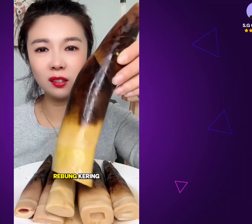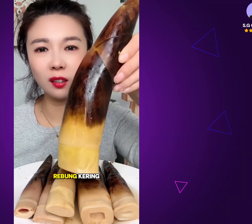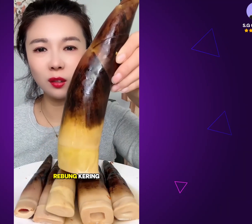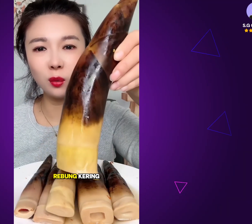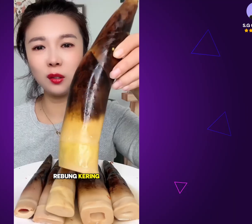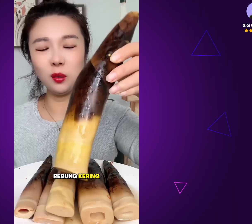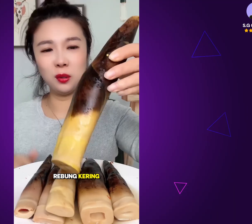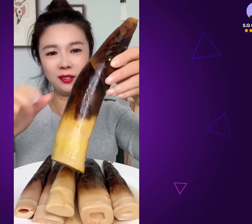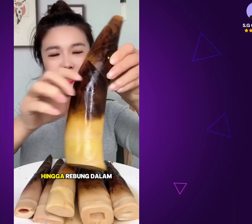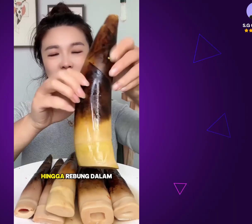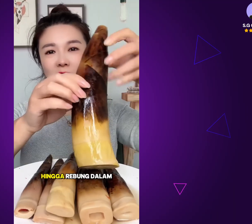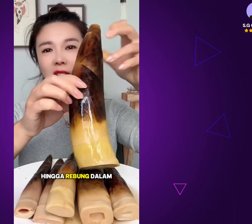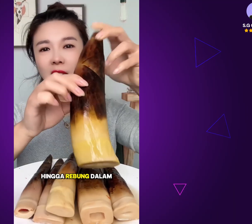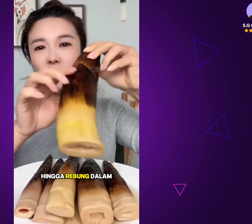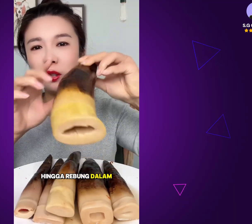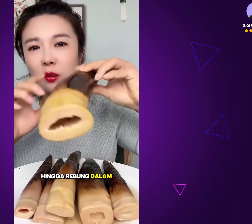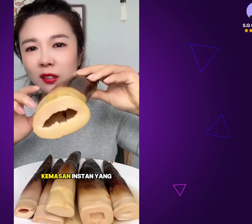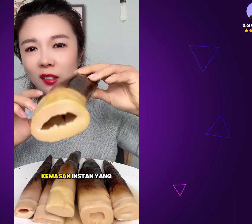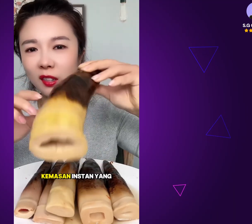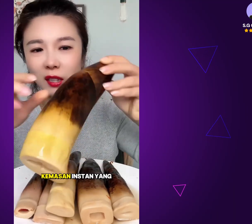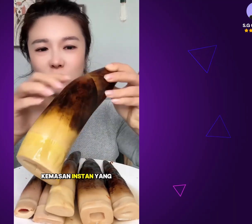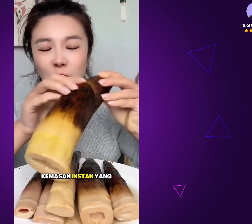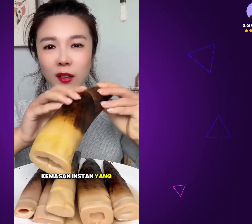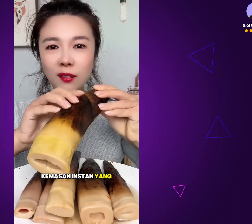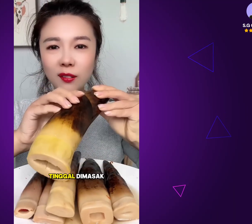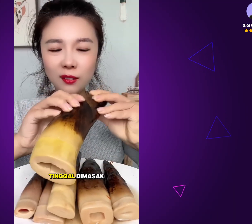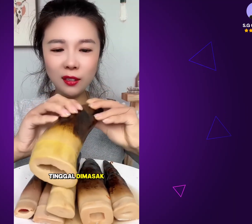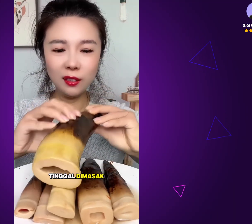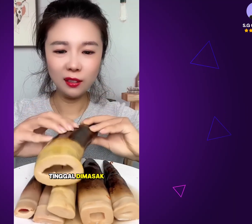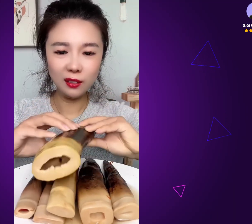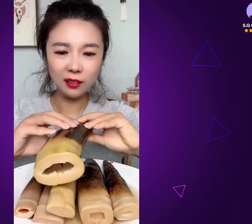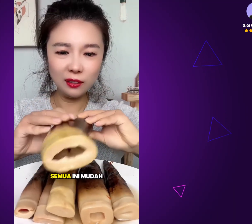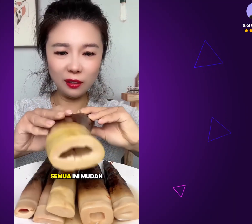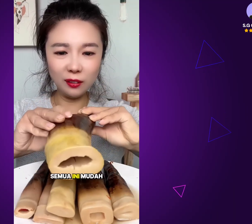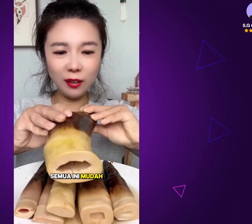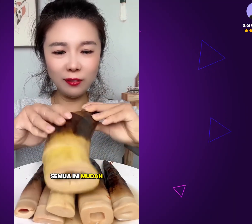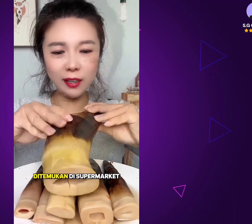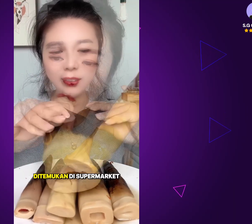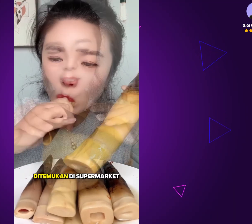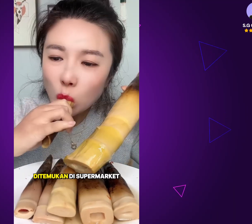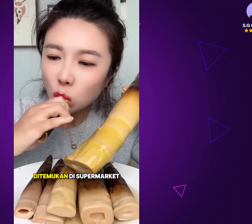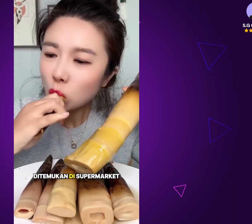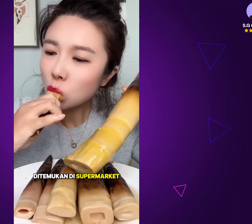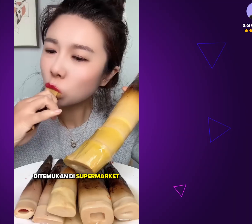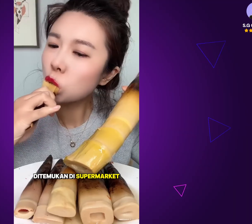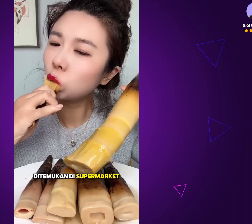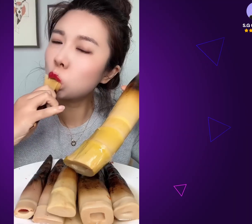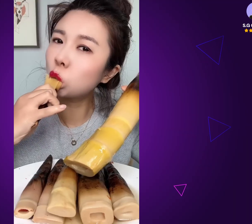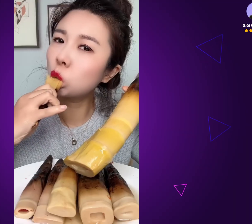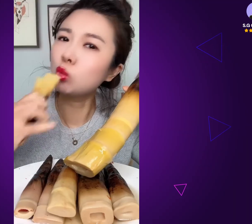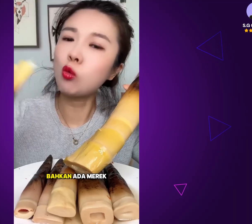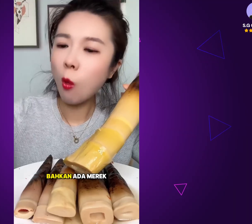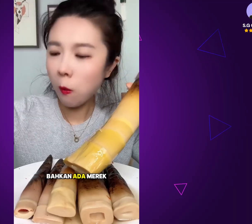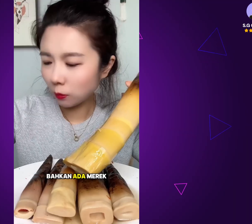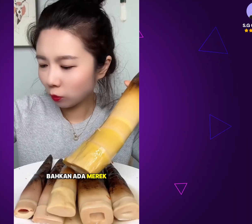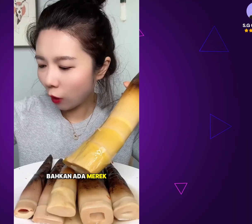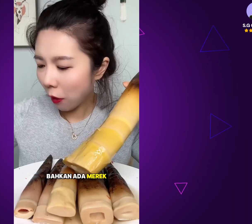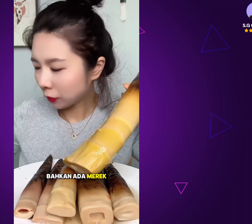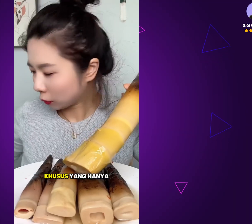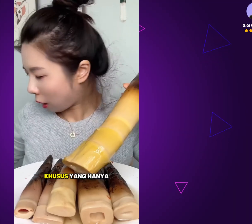compounds, such as phenolic acids and flavonoids, that help protect cells from damage caused by free radicals. The fermentation